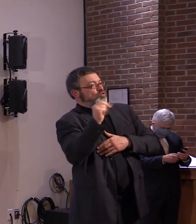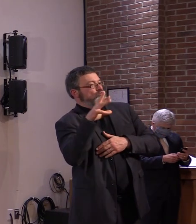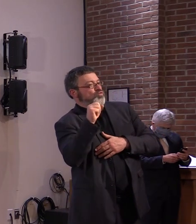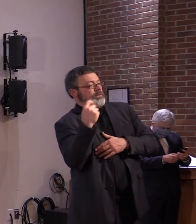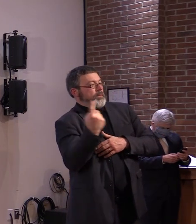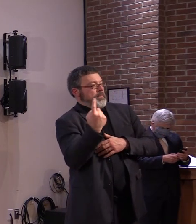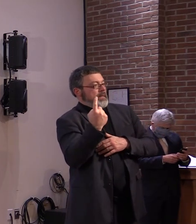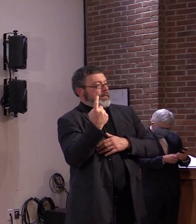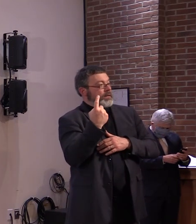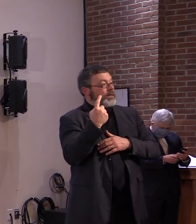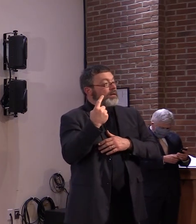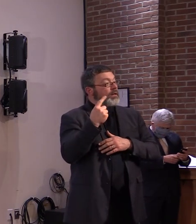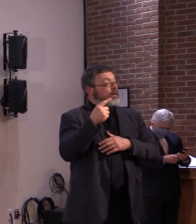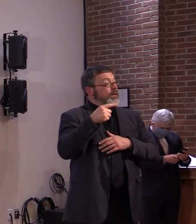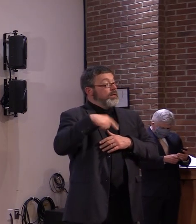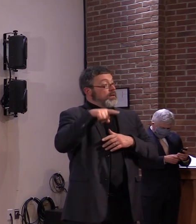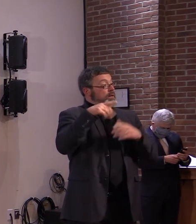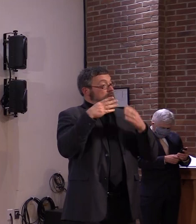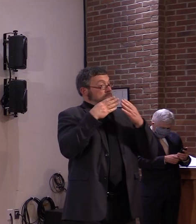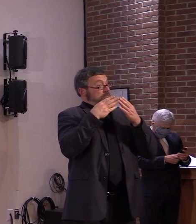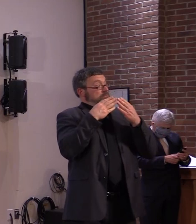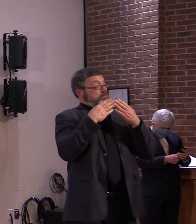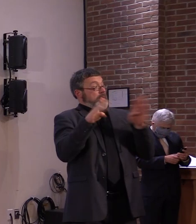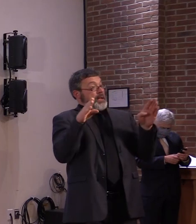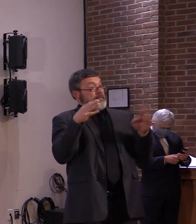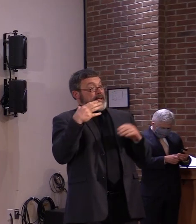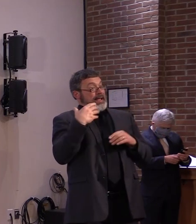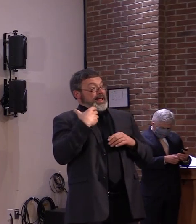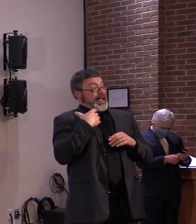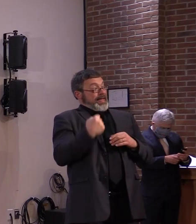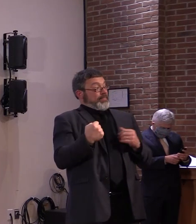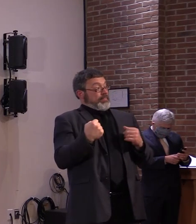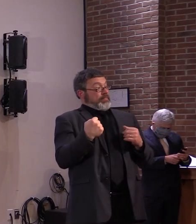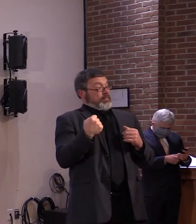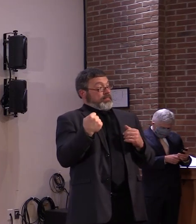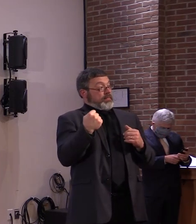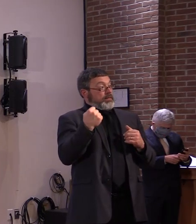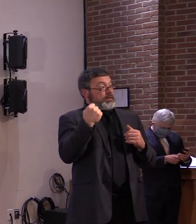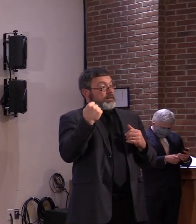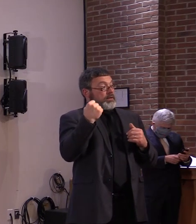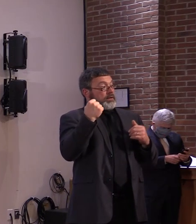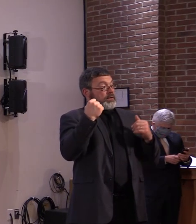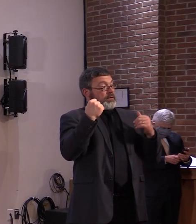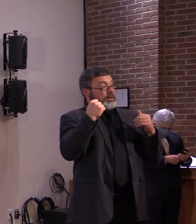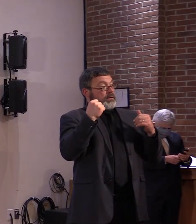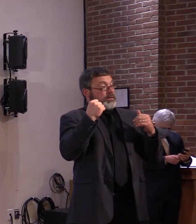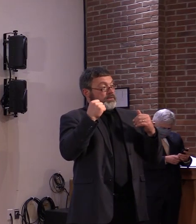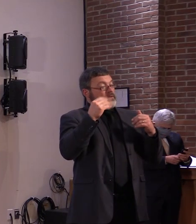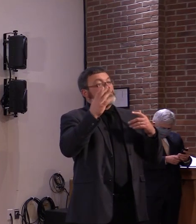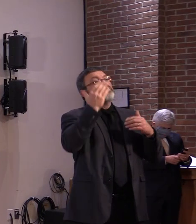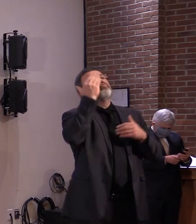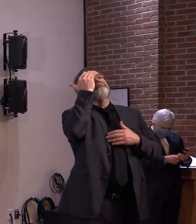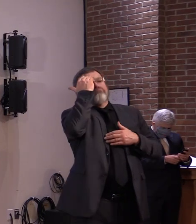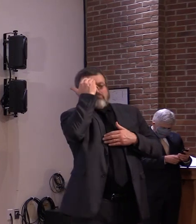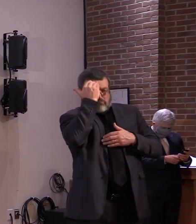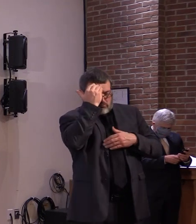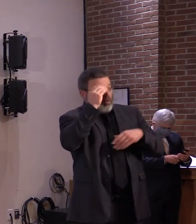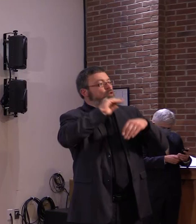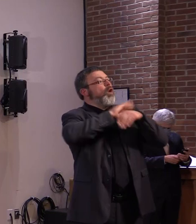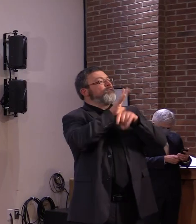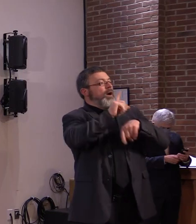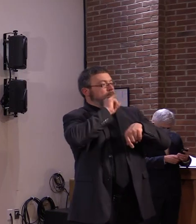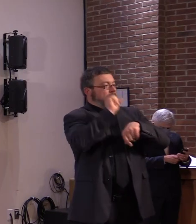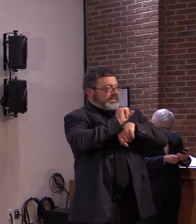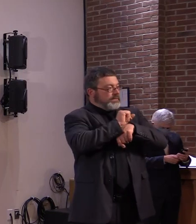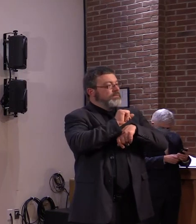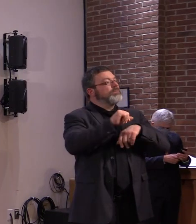public health has known this all along, and public health has known that sufficient emergency preparedness and